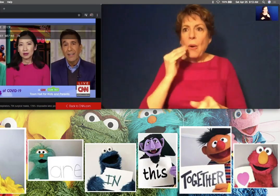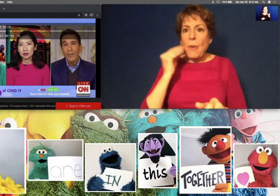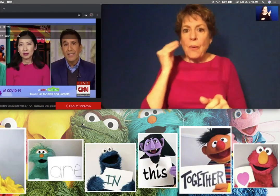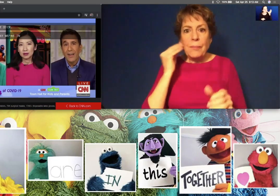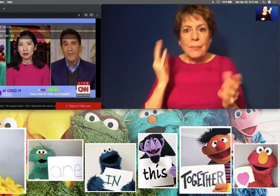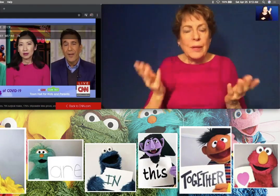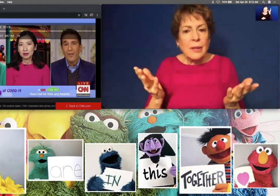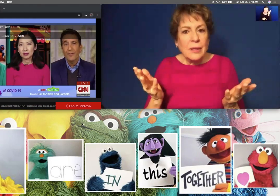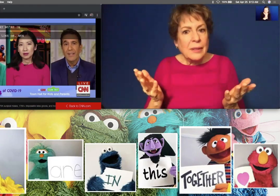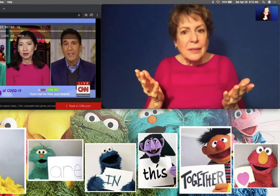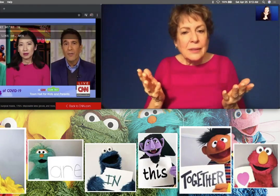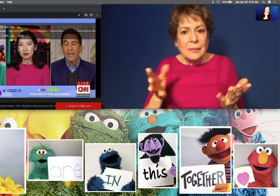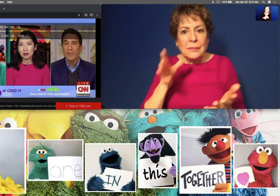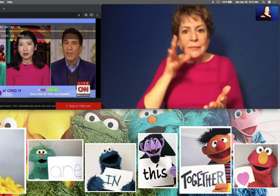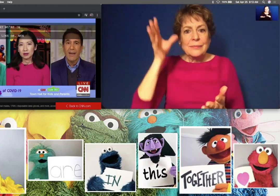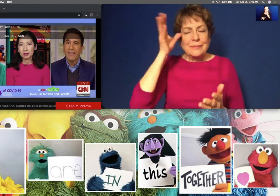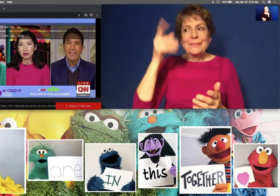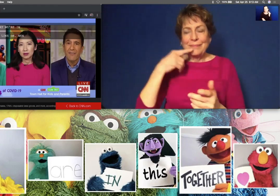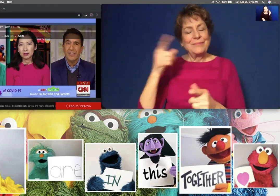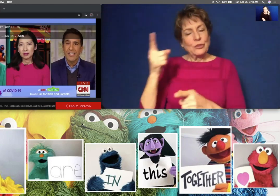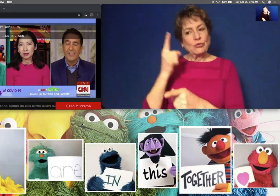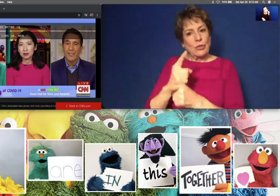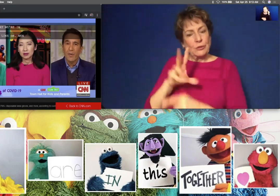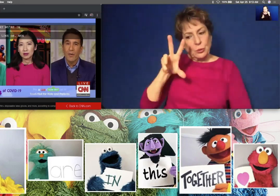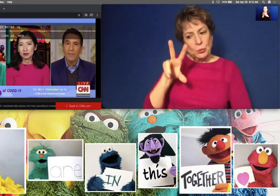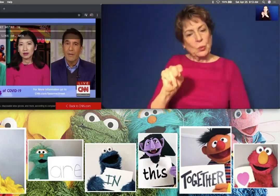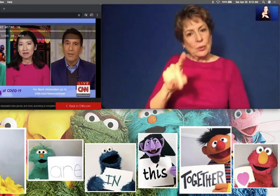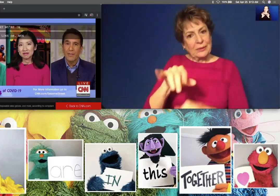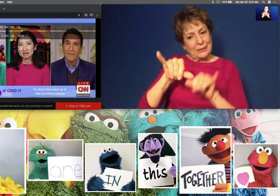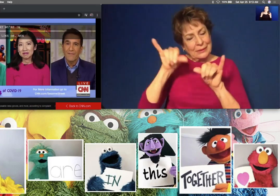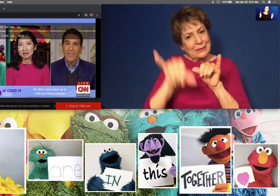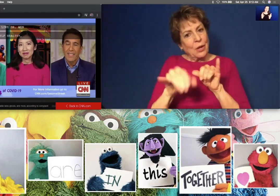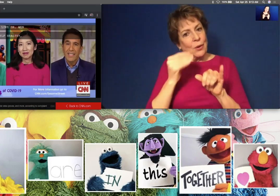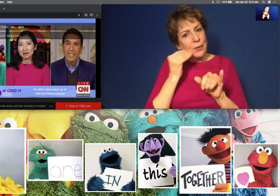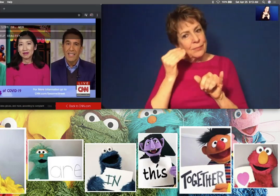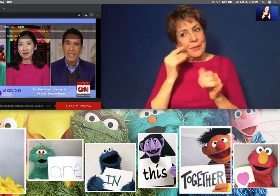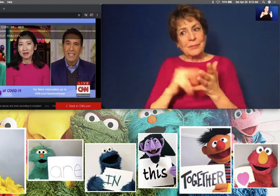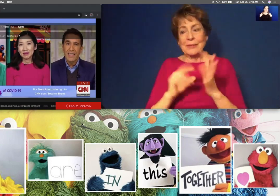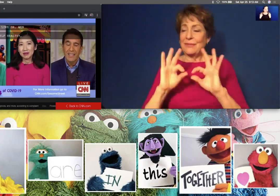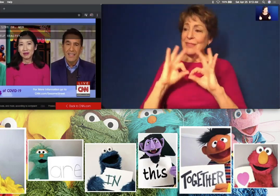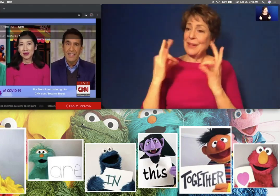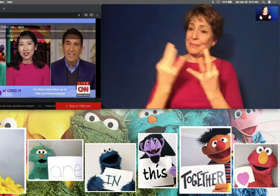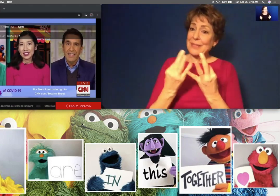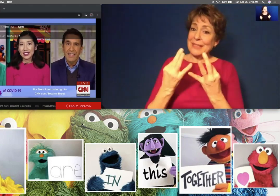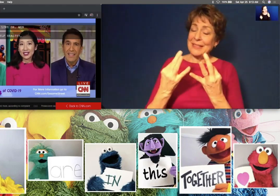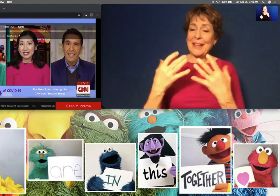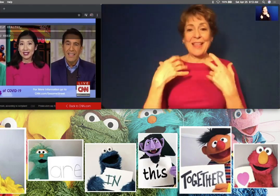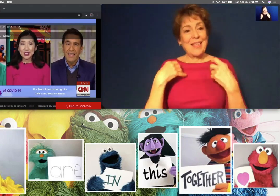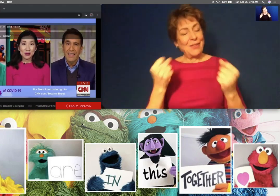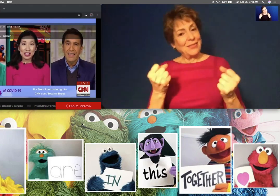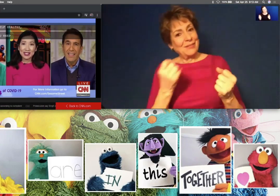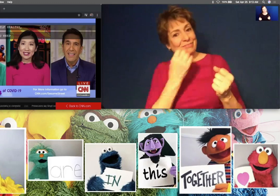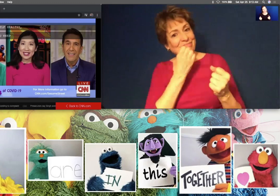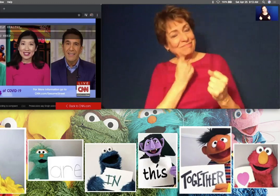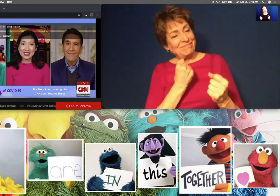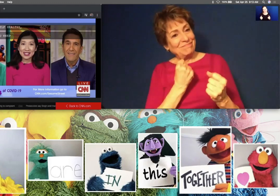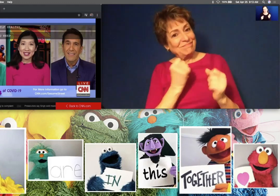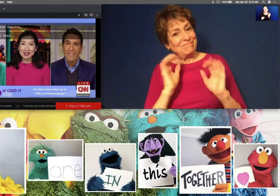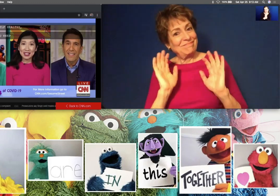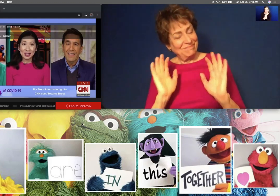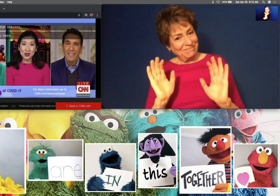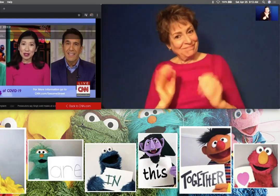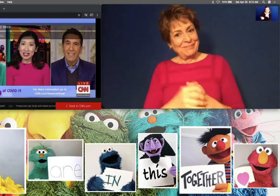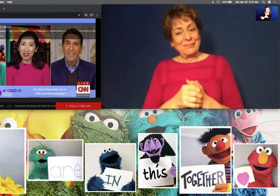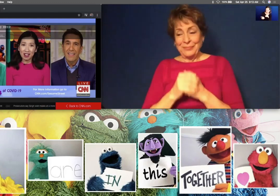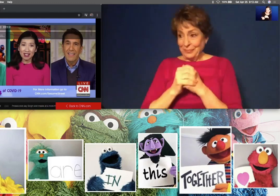and if you stay home, you'll keep other people healthy as well. So I know it's tough, though. Dr. Wen, I'm sure you have these conversations as well with people.